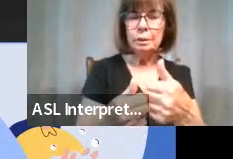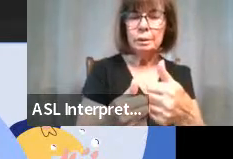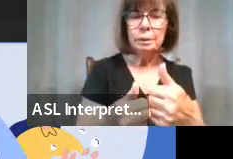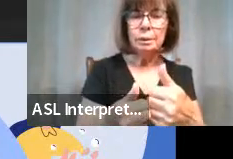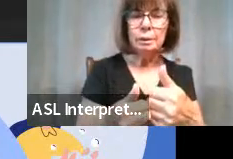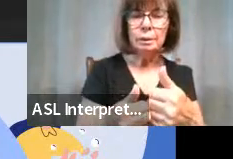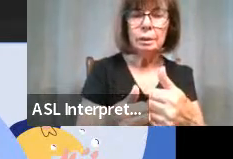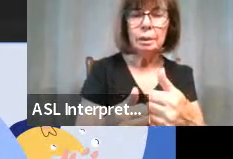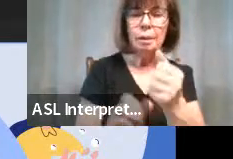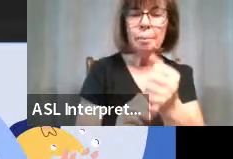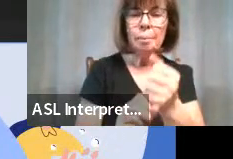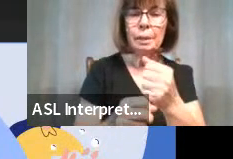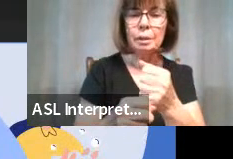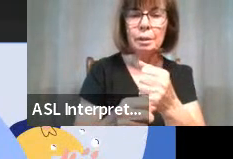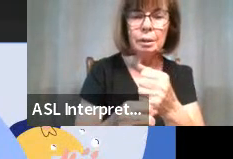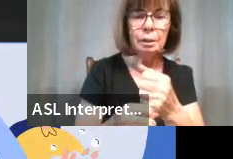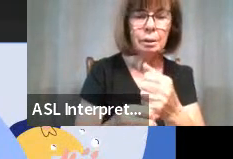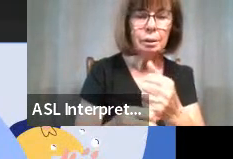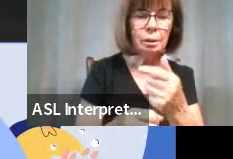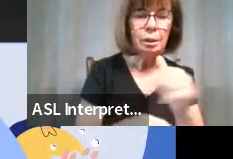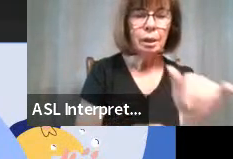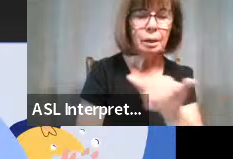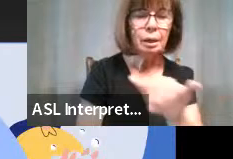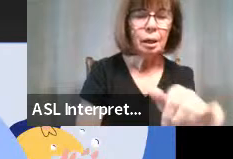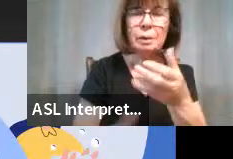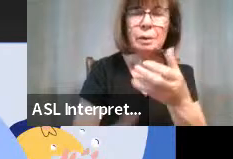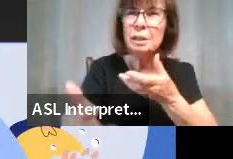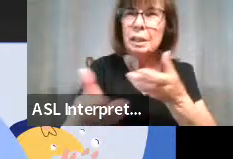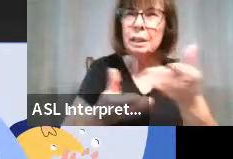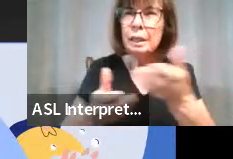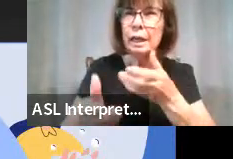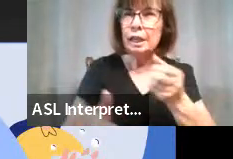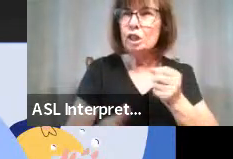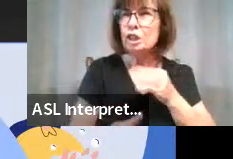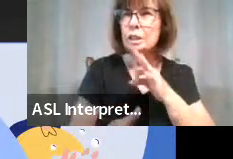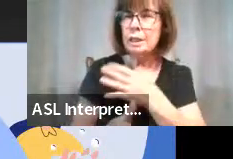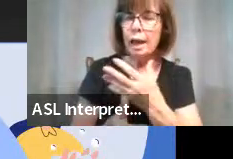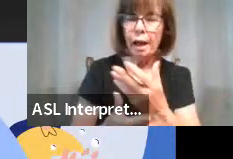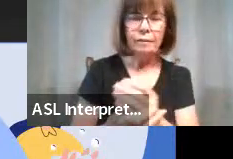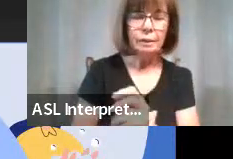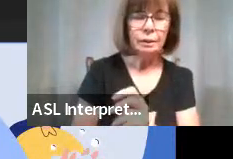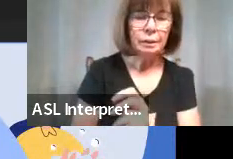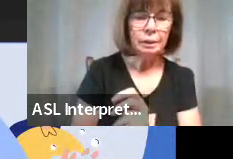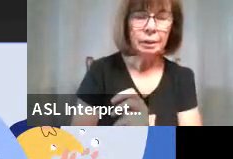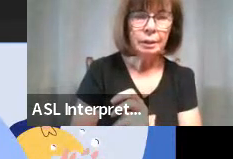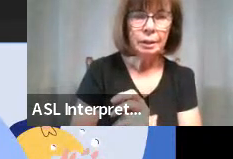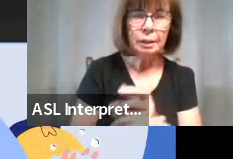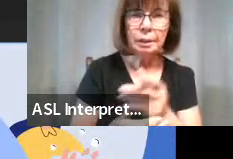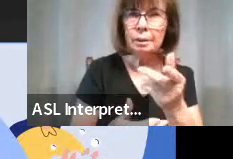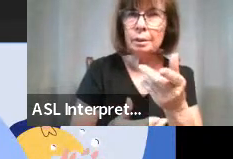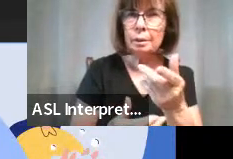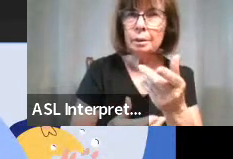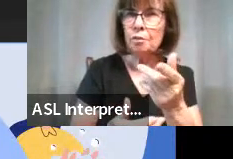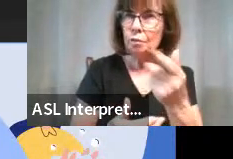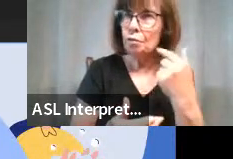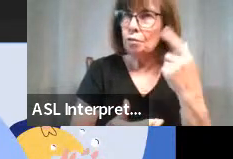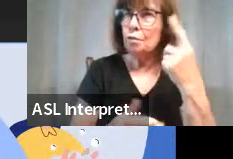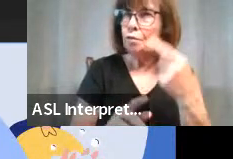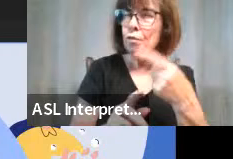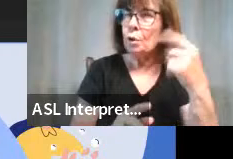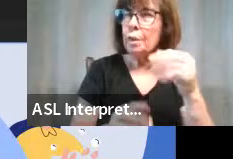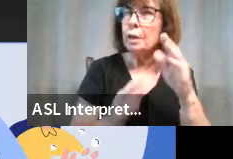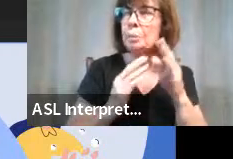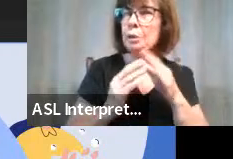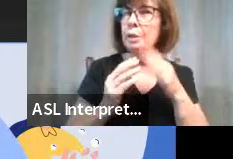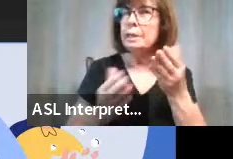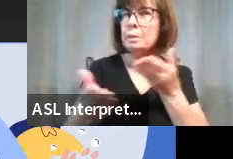to make sure that we address that. And also to engage the staff that reflects cultural communities being served, and making sure that we are working with the